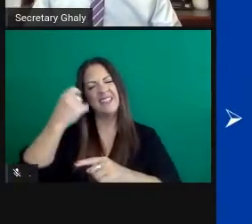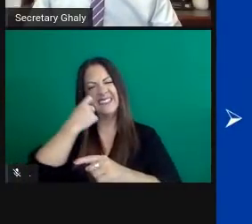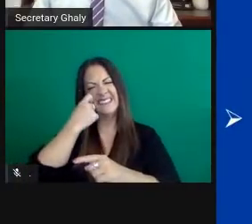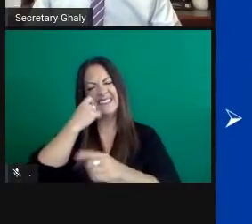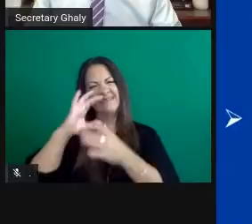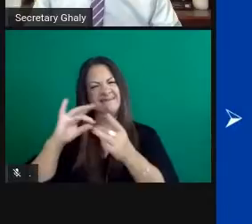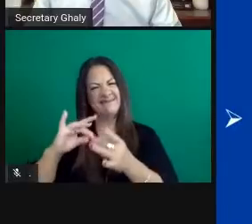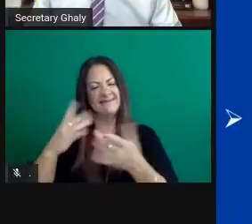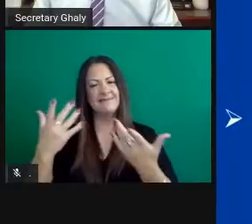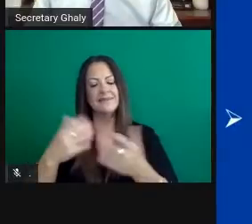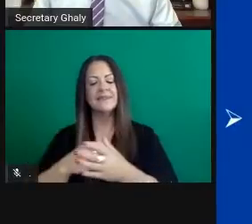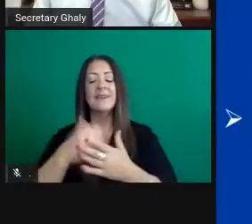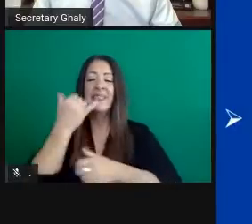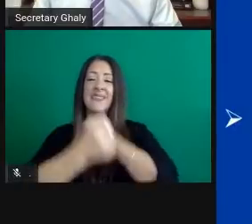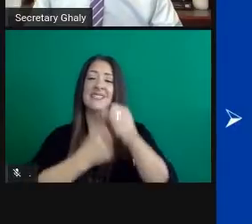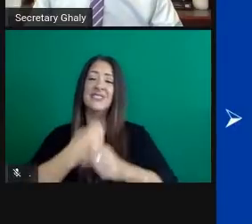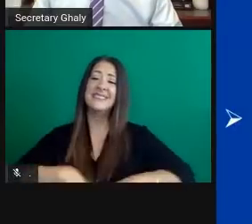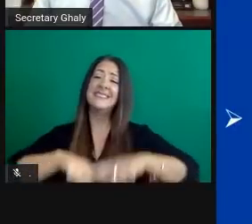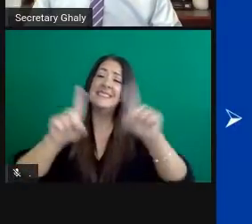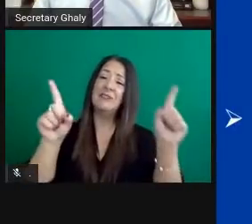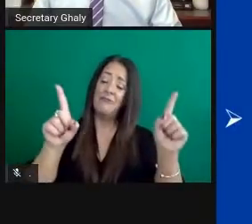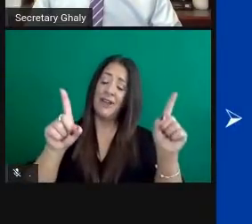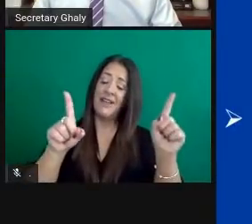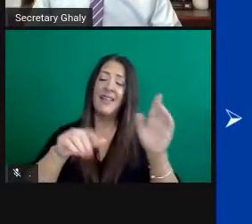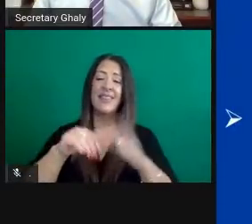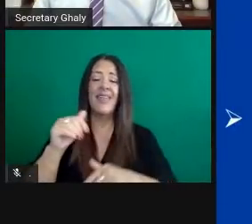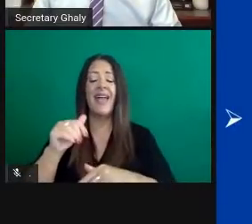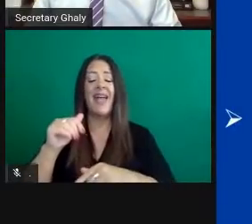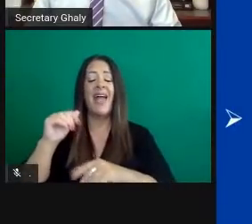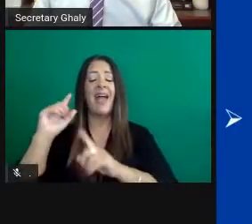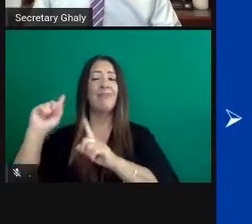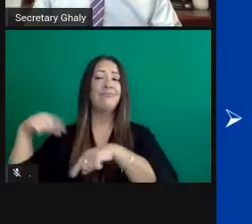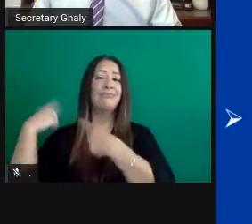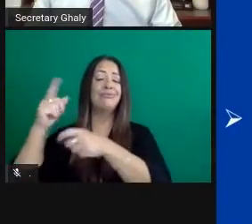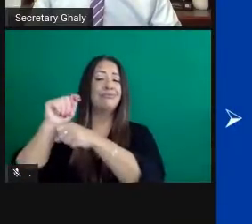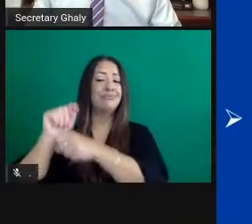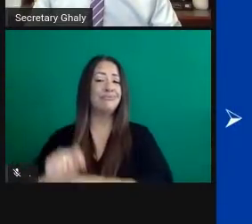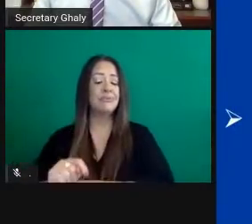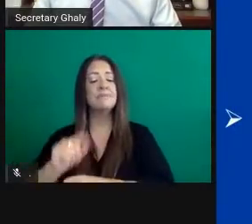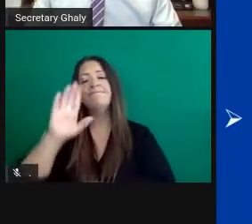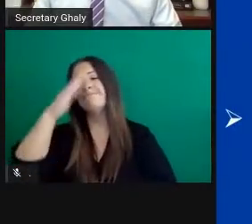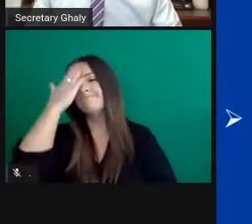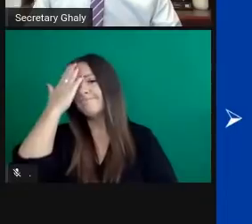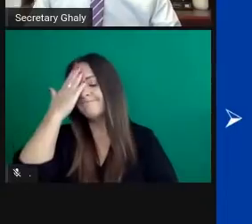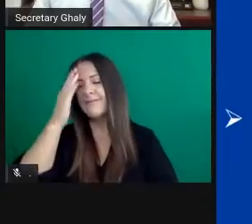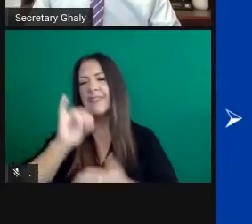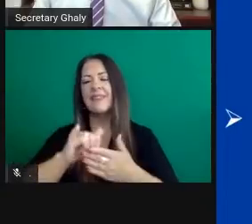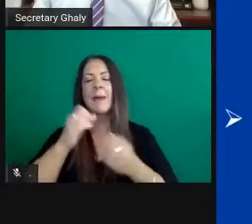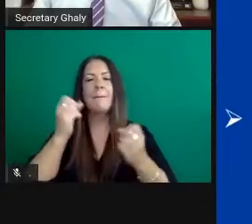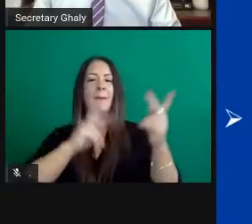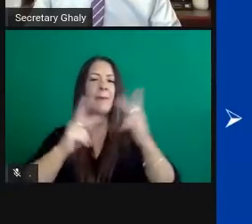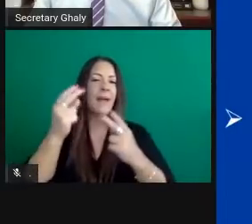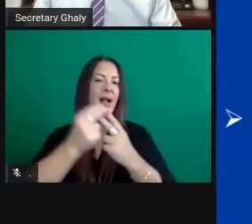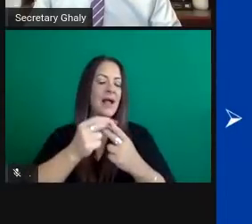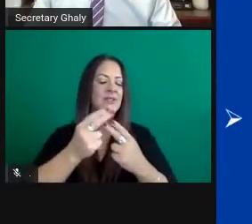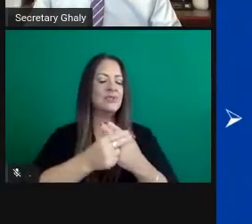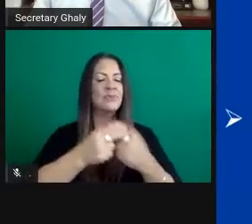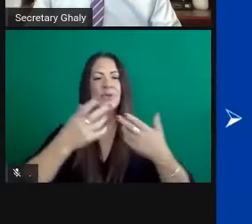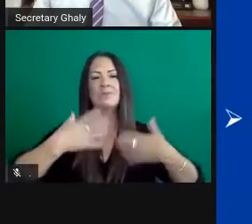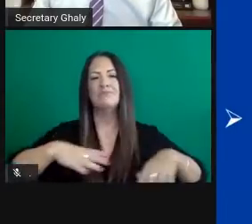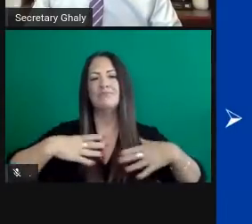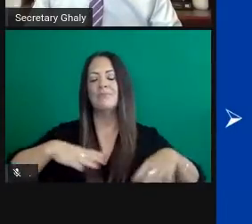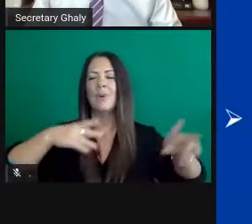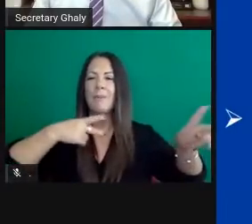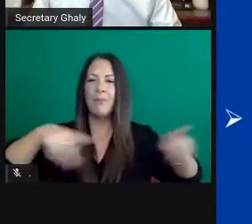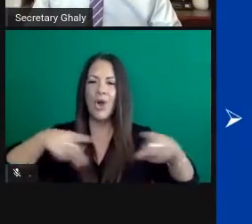will look different this year throughout the state. So some traditional celebrations, such as the parties, costume parties, and door-to-door